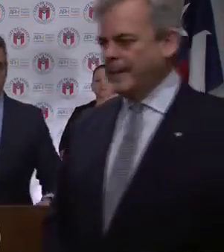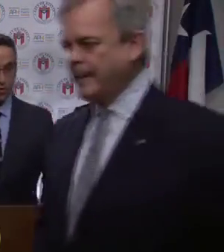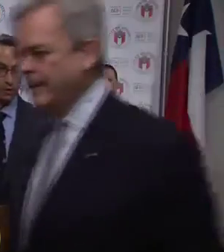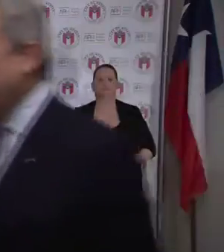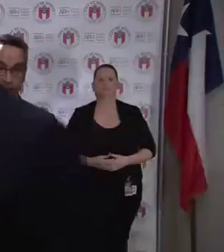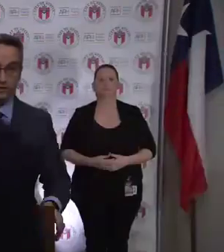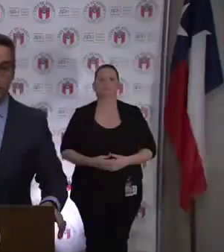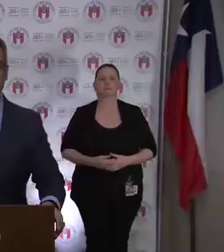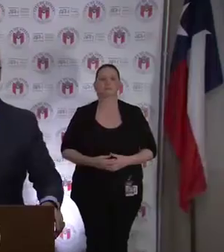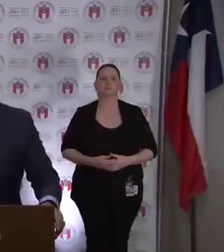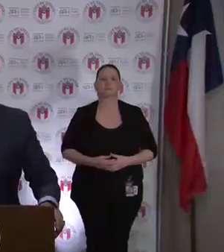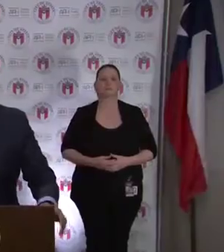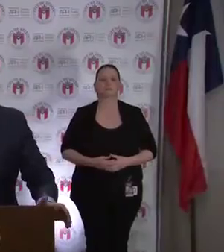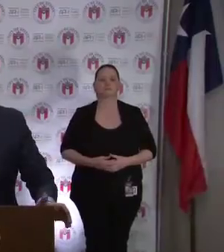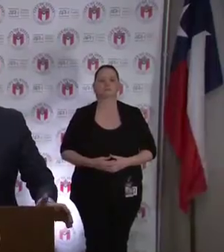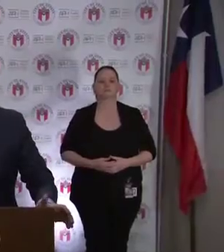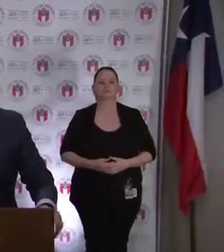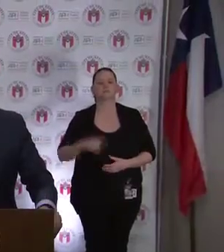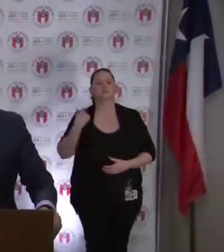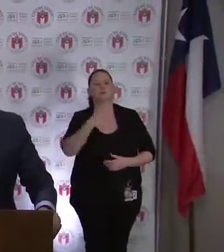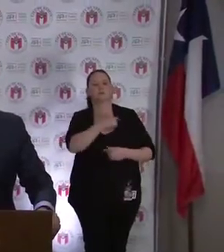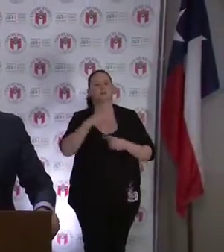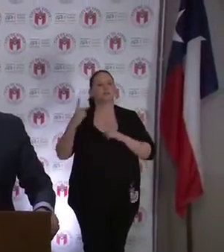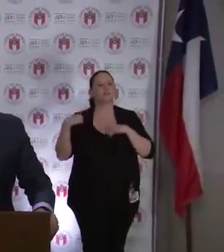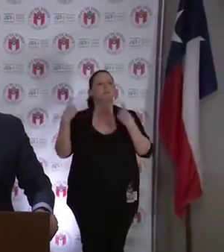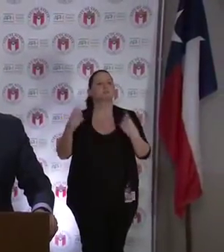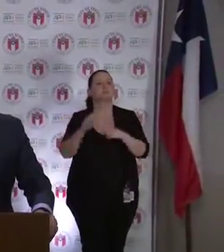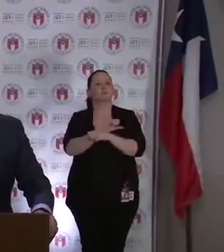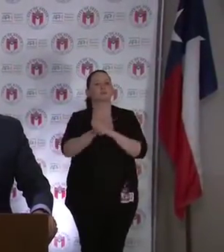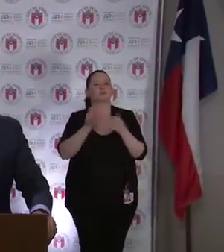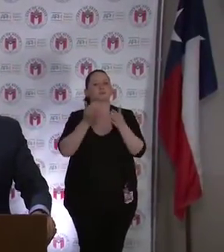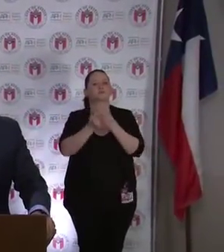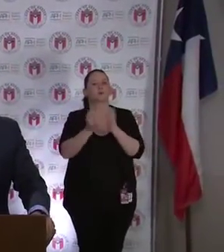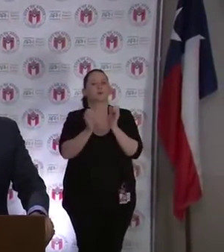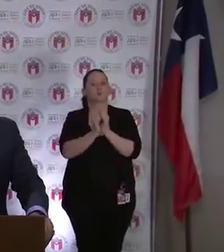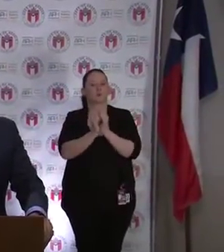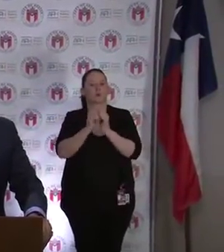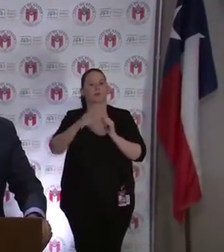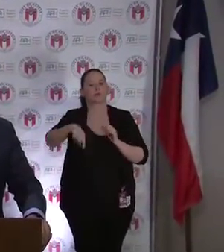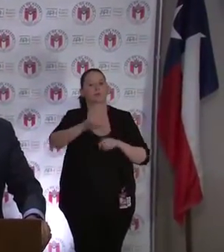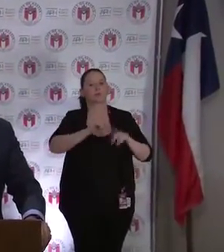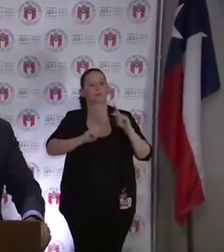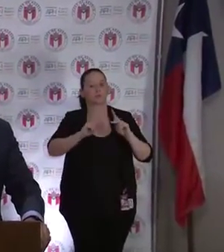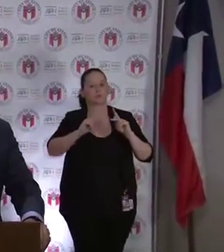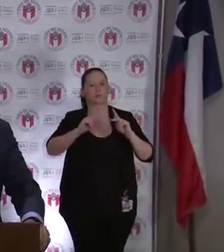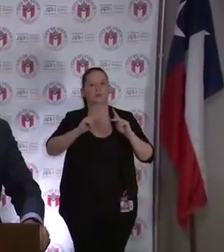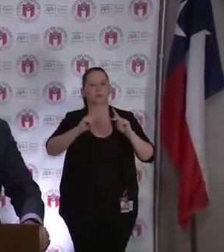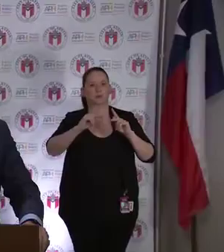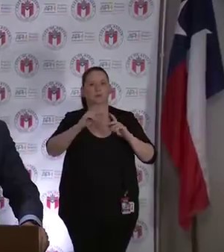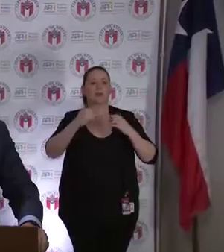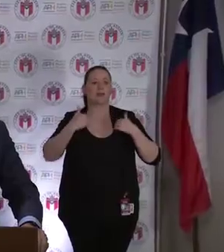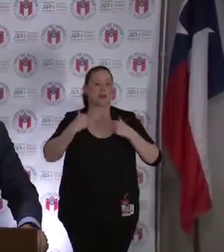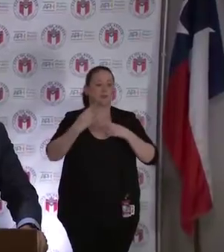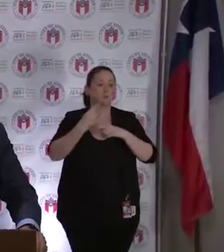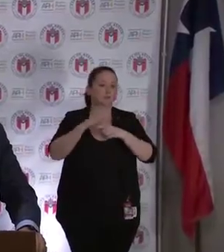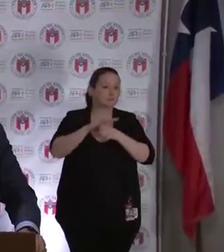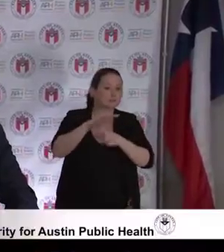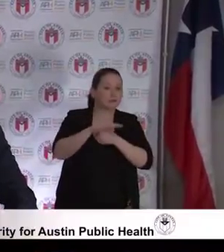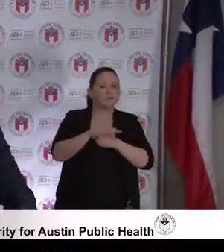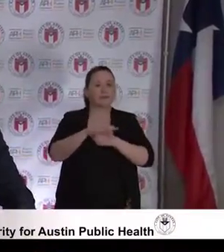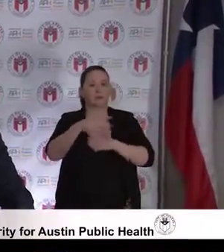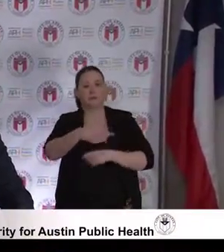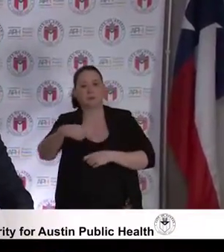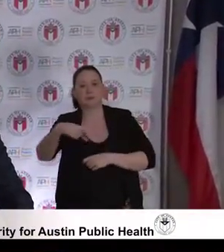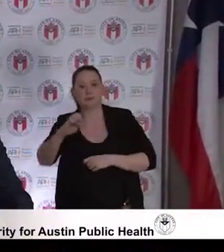So we've been working closely with our first responders to ensure that they have adequate training, adequate PPE, and